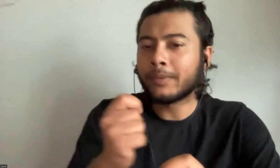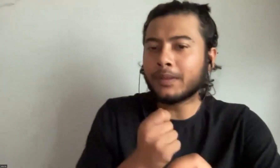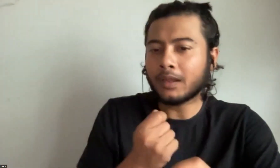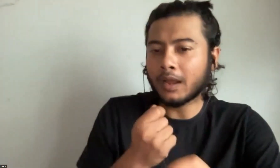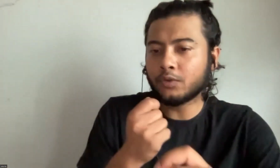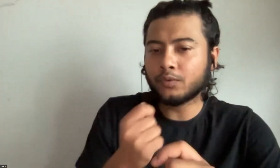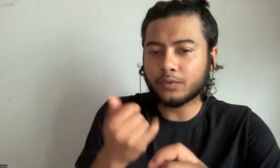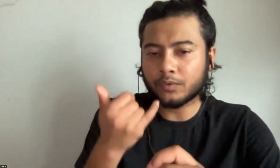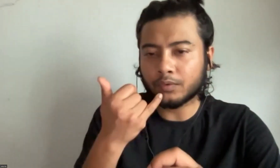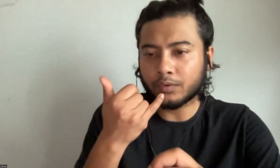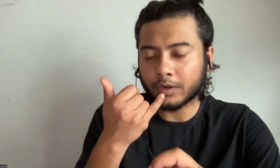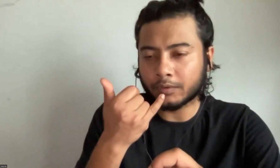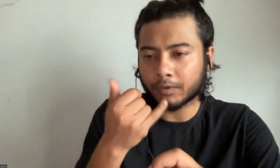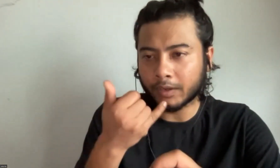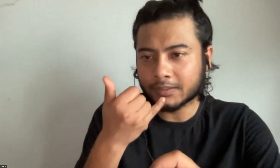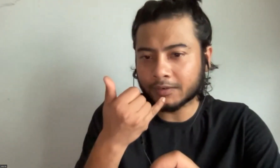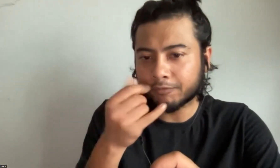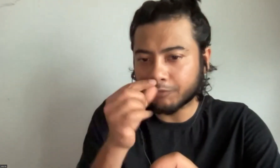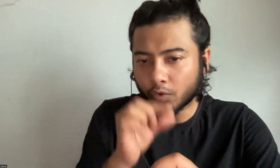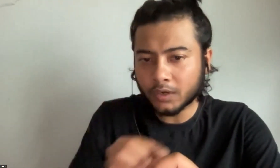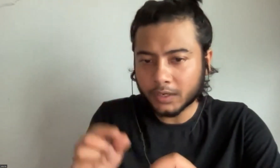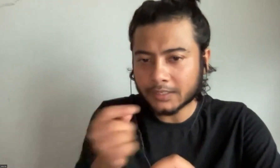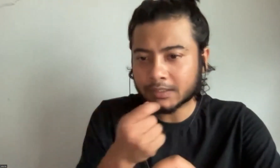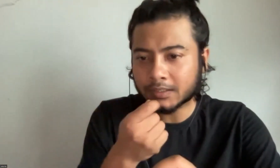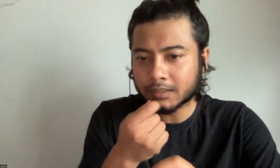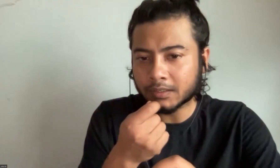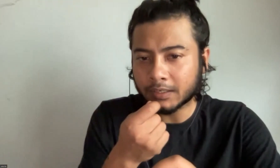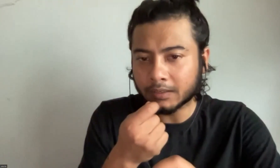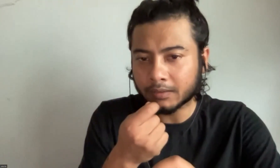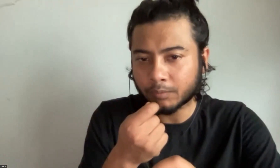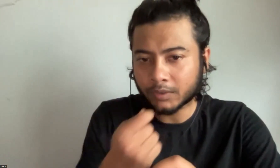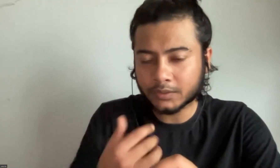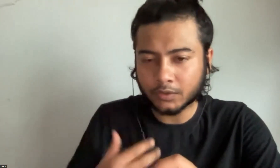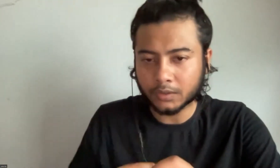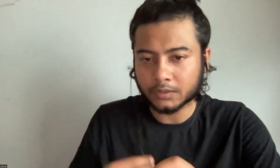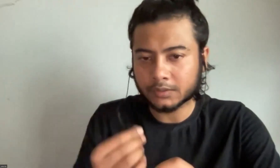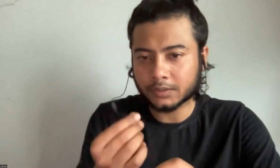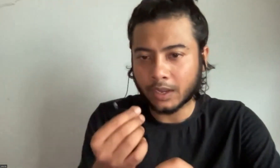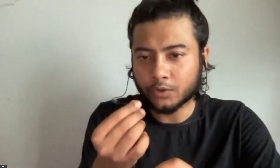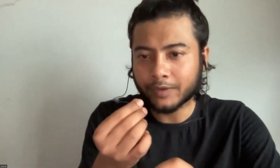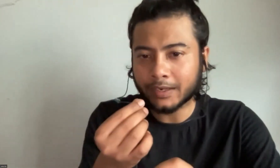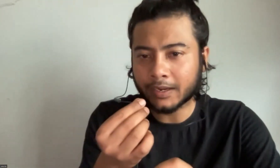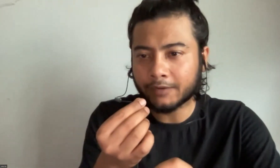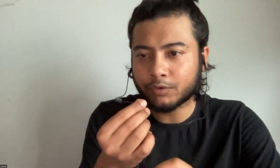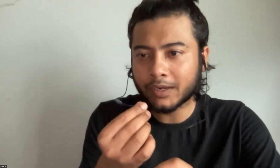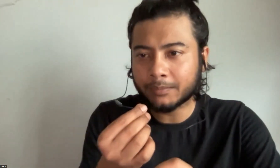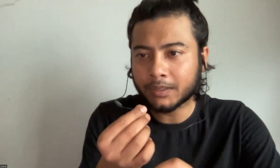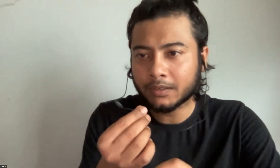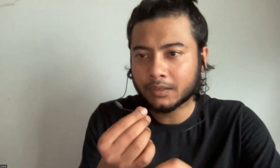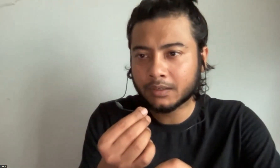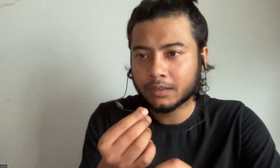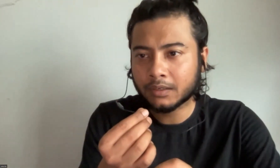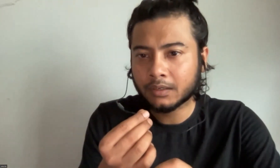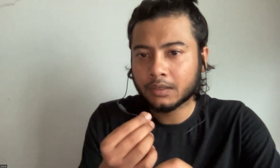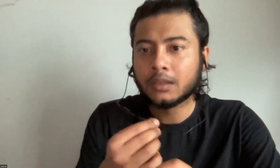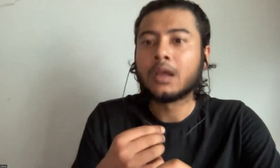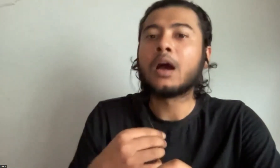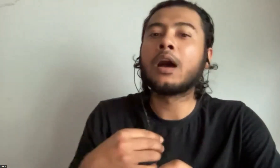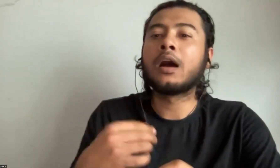maybe is there a phone? Is it what is it called? Are you wearing a headphone Yeah, like me? I am wearing. Maybe the mic is Ah,